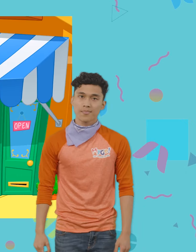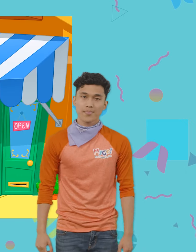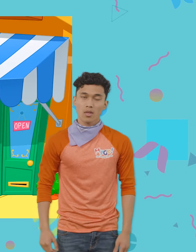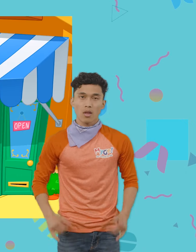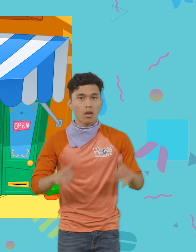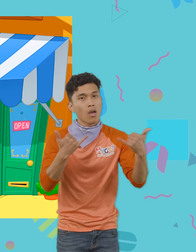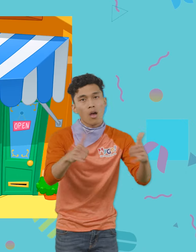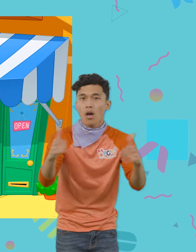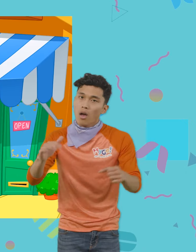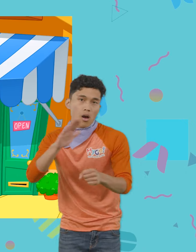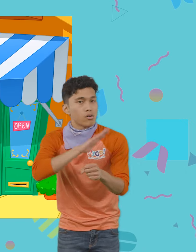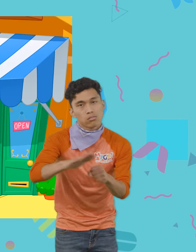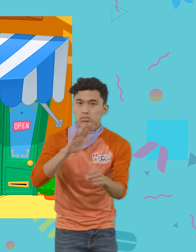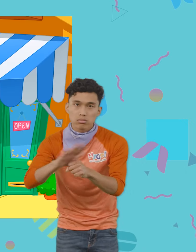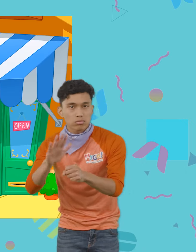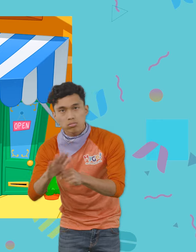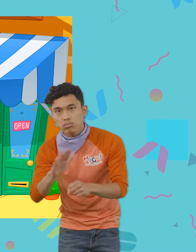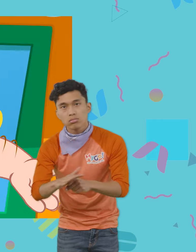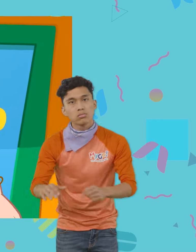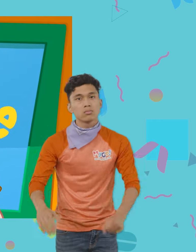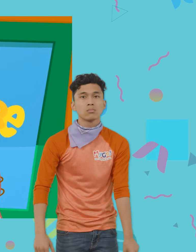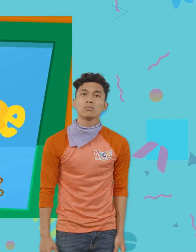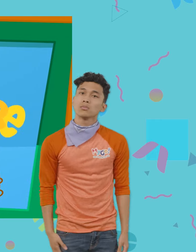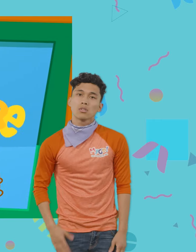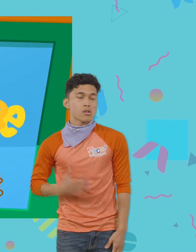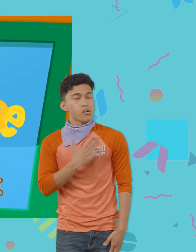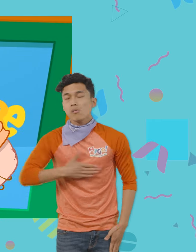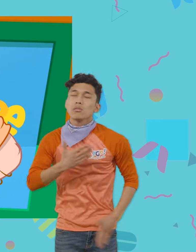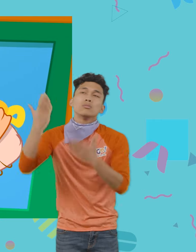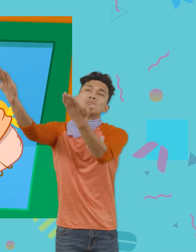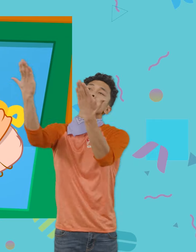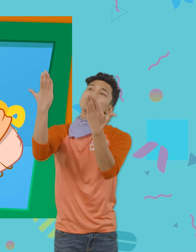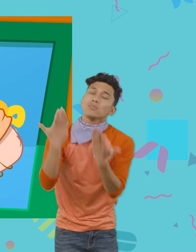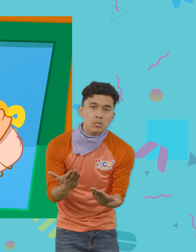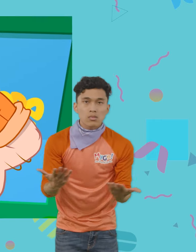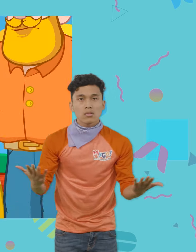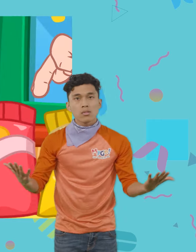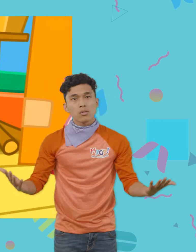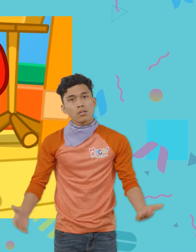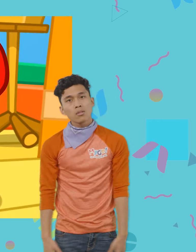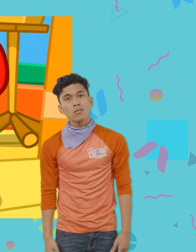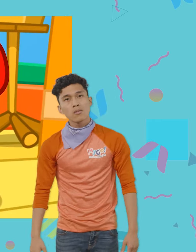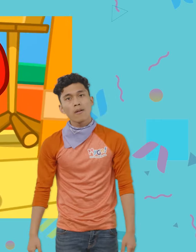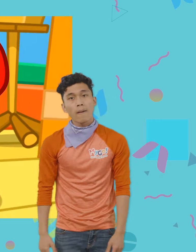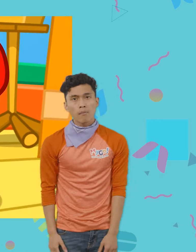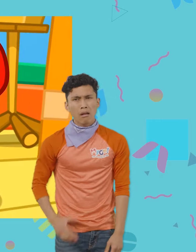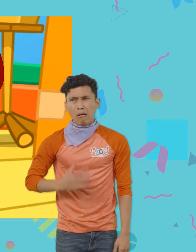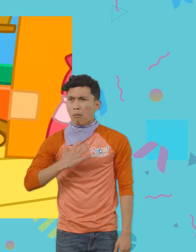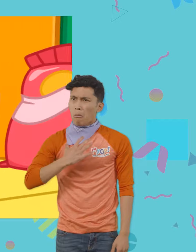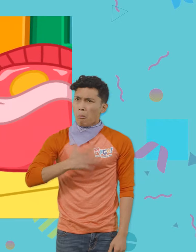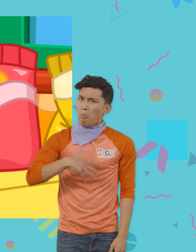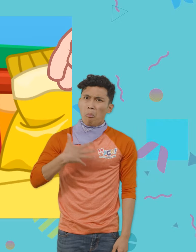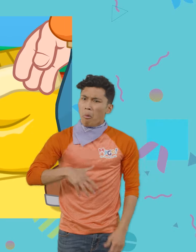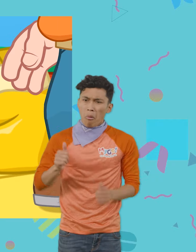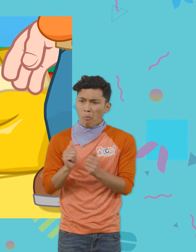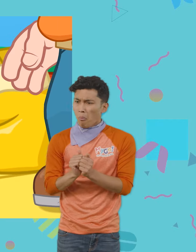The joke has gone on long enough, Morphle. Please put the crates back down again. Morphle was with me all